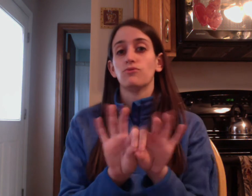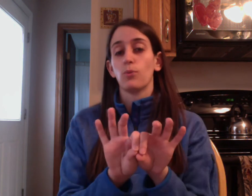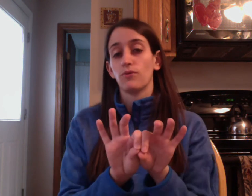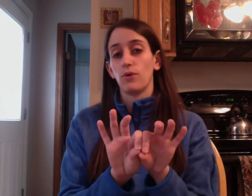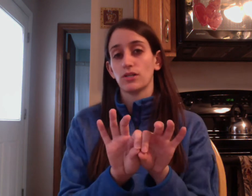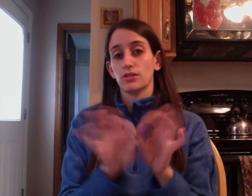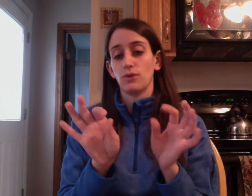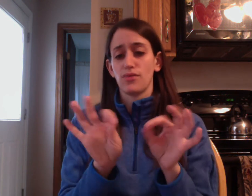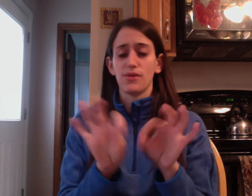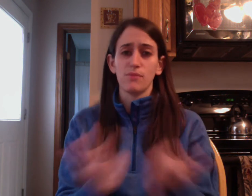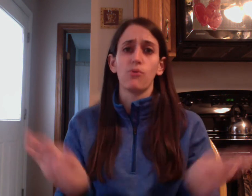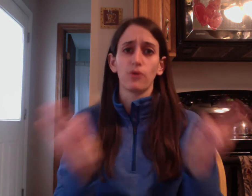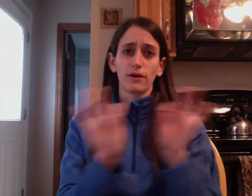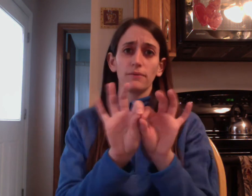of a question with important.